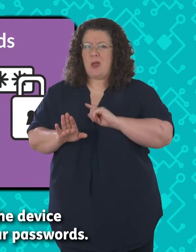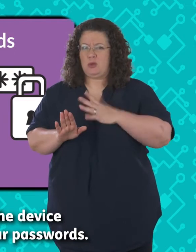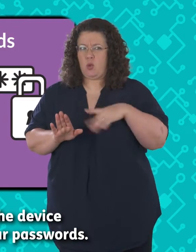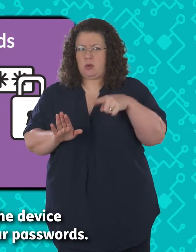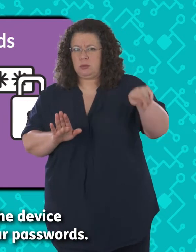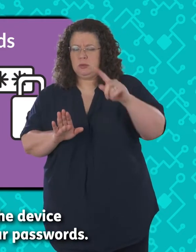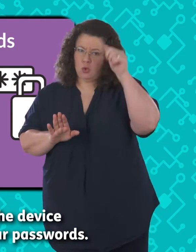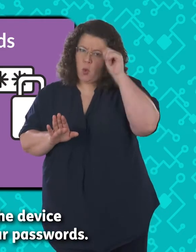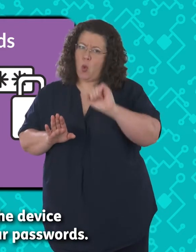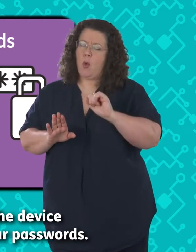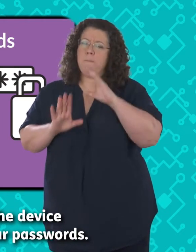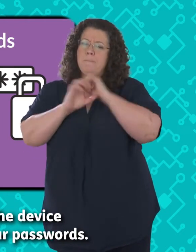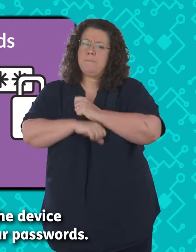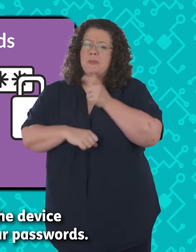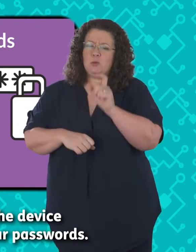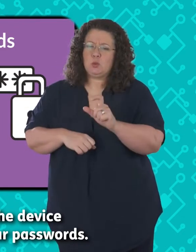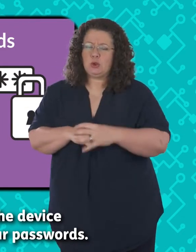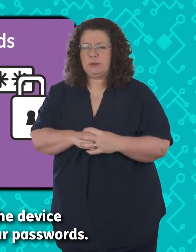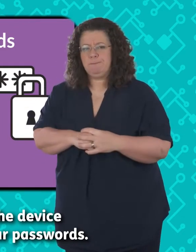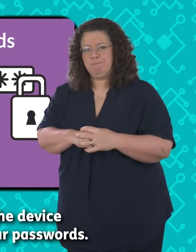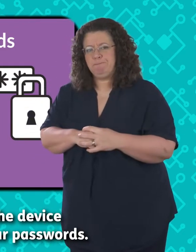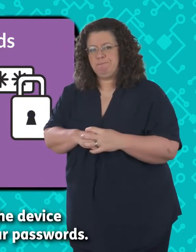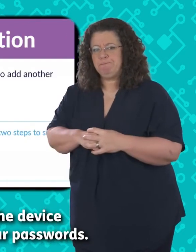save any of your passwords.